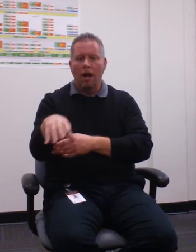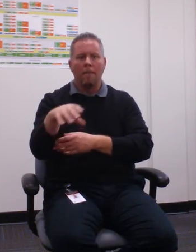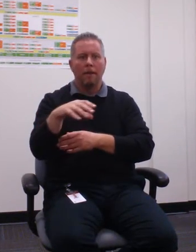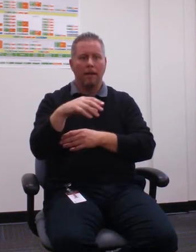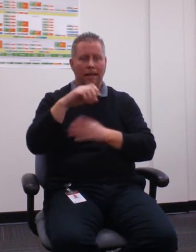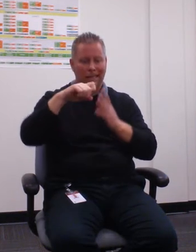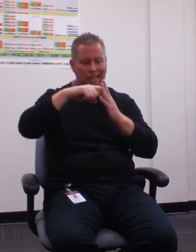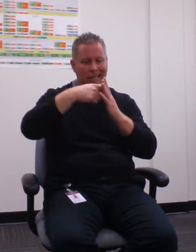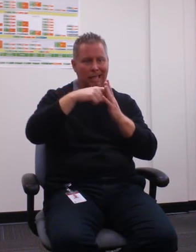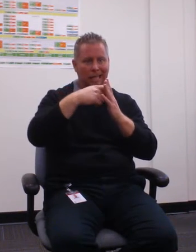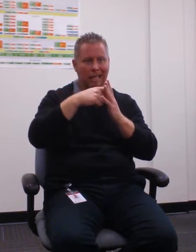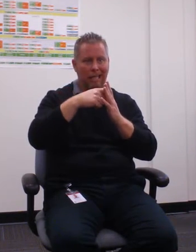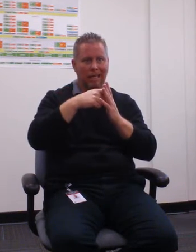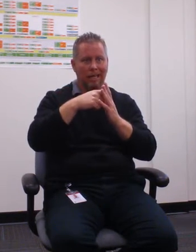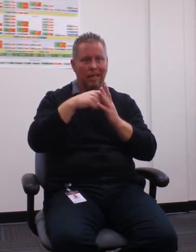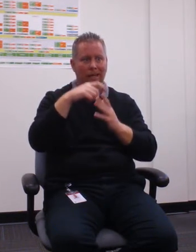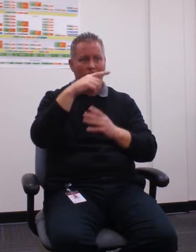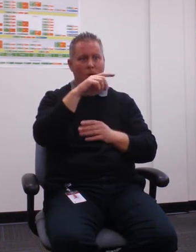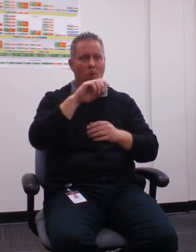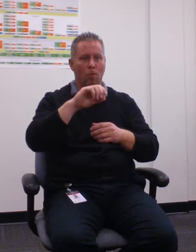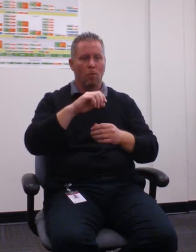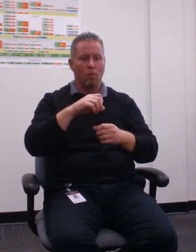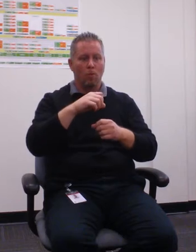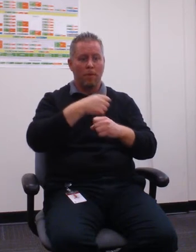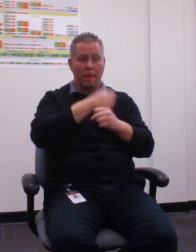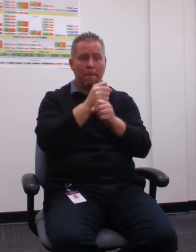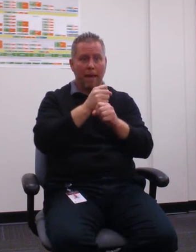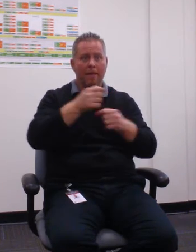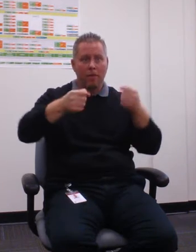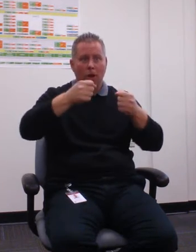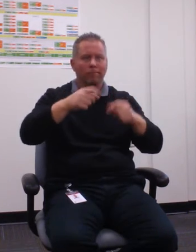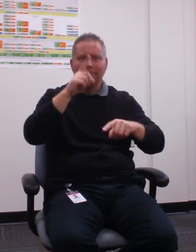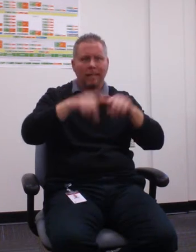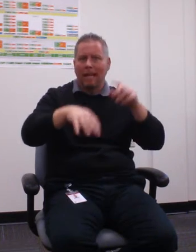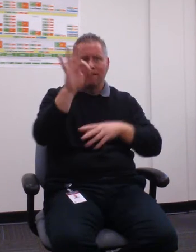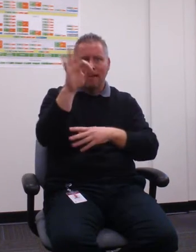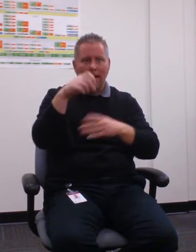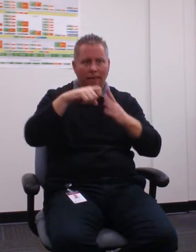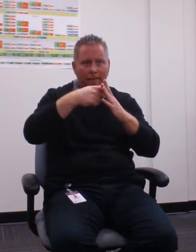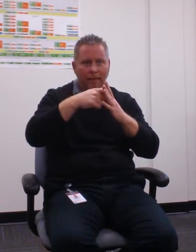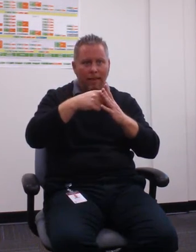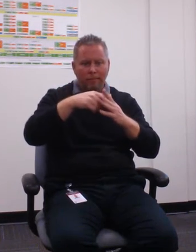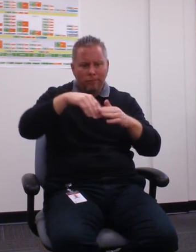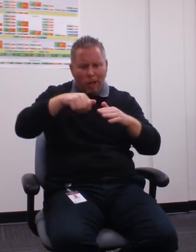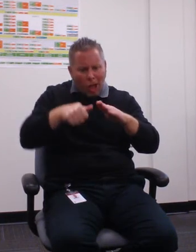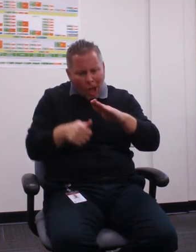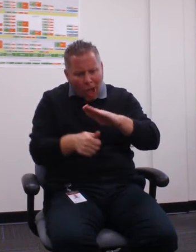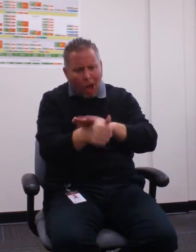plant and couldn't find it. And it went down under the carpeting.